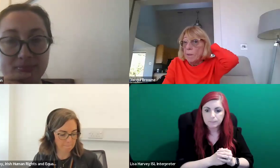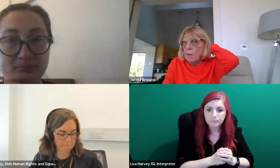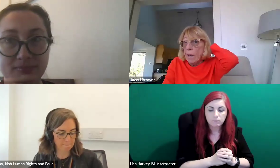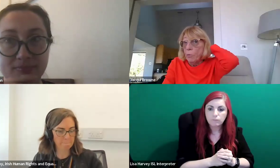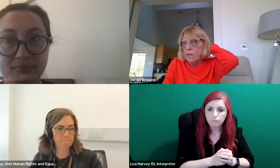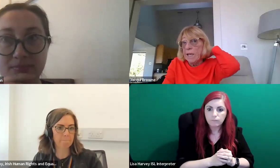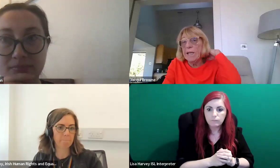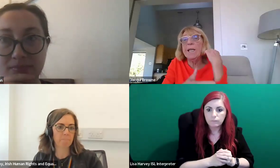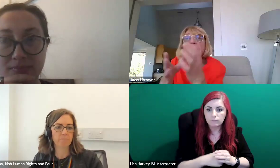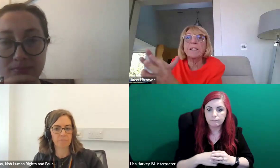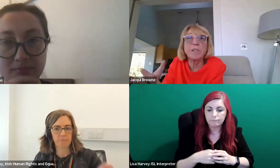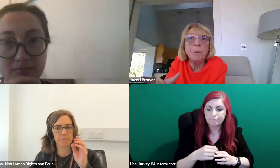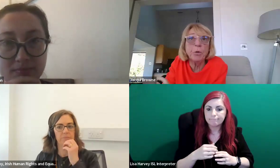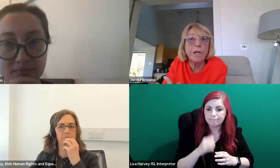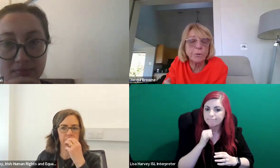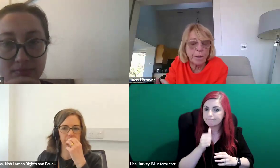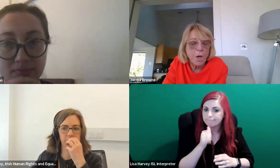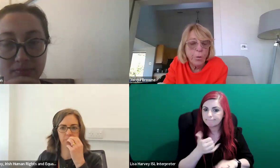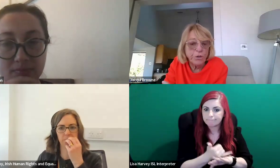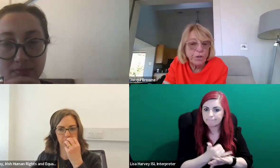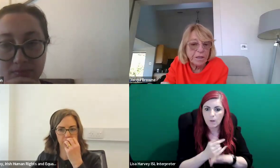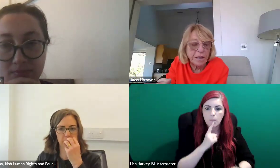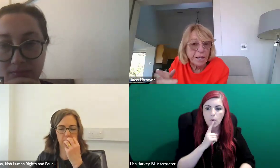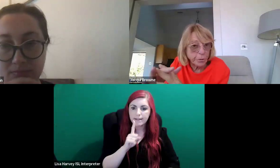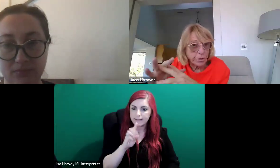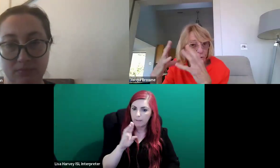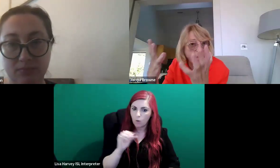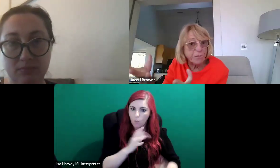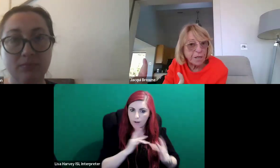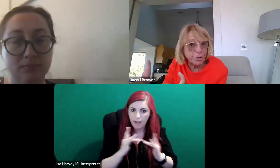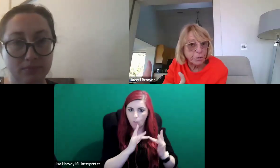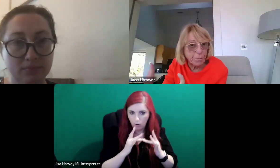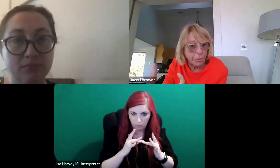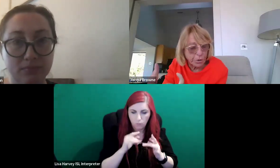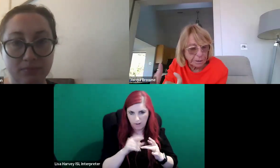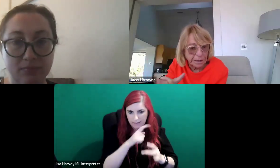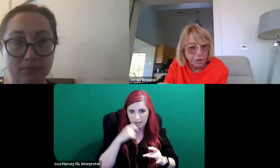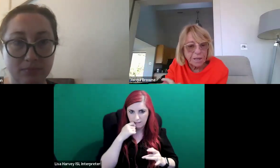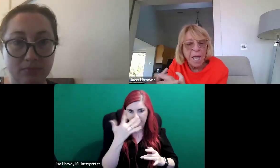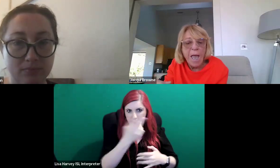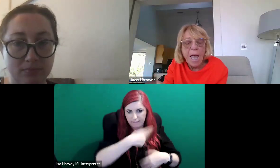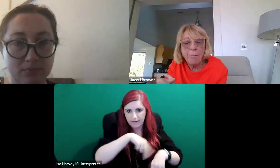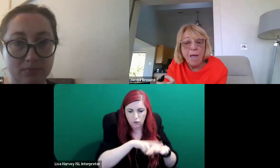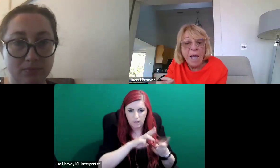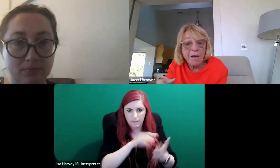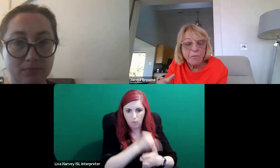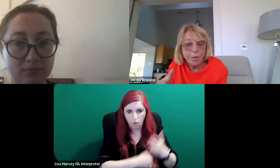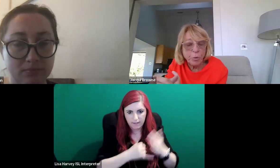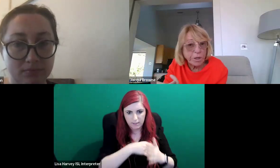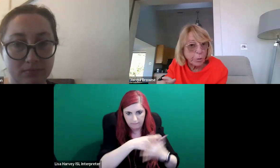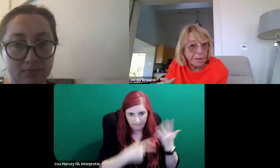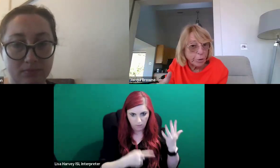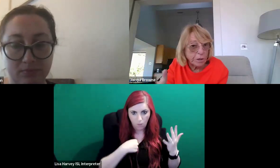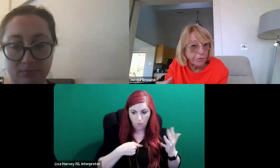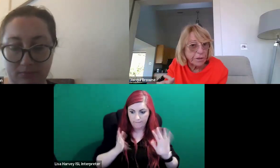No, I mean, what I would say is that the GPO network, which is the network of the 5 national member organizations, have